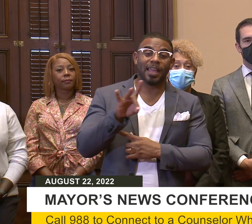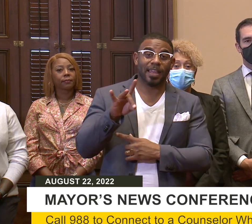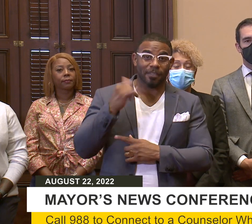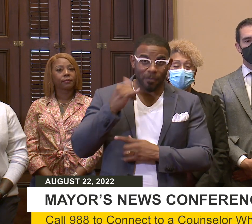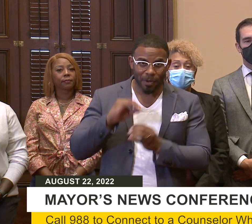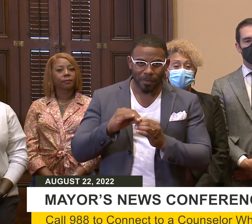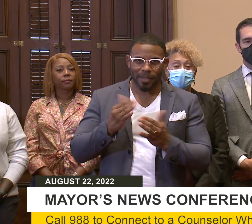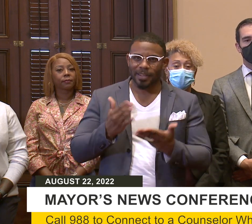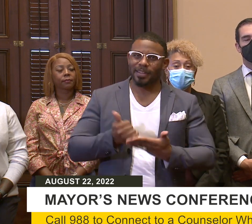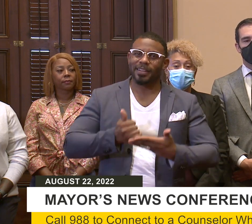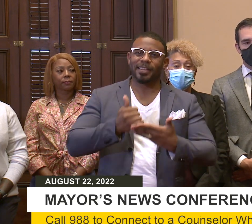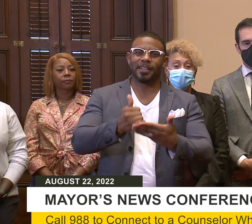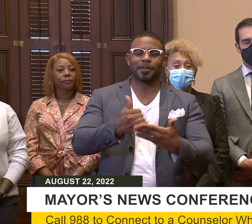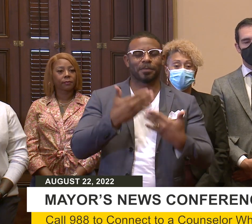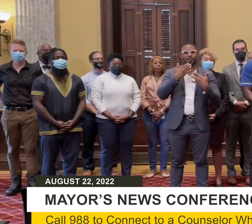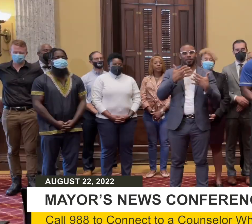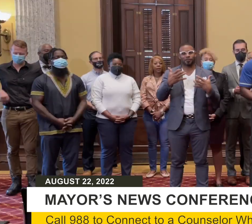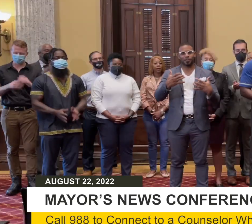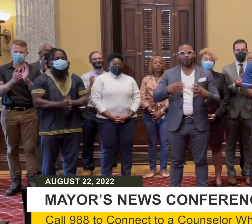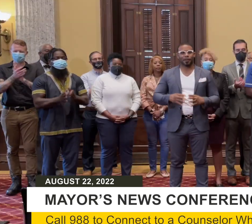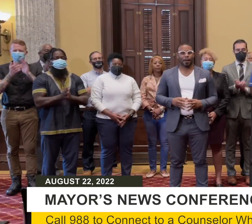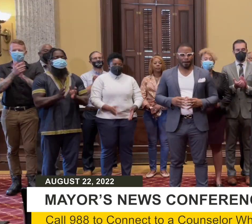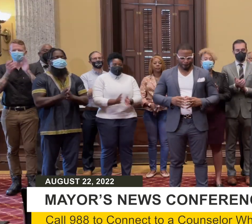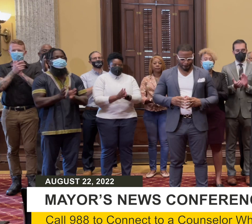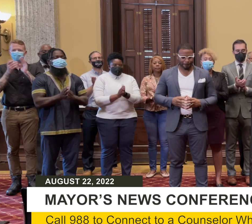is here to help. Thank you all.